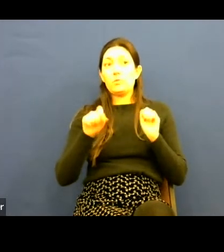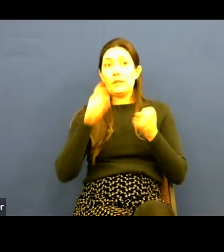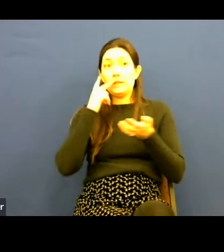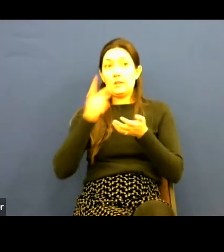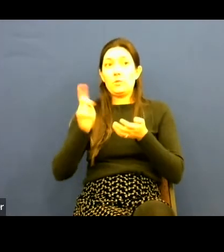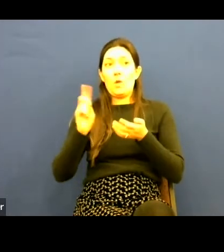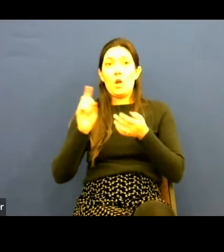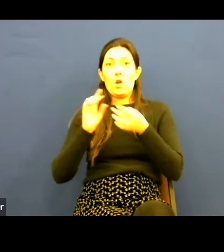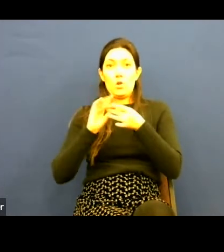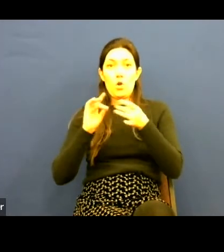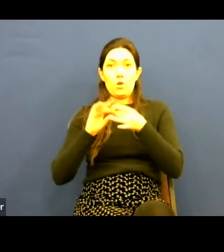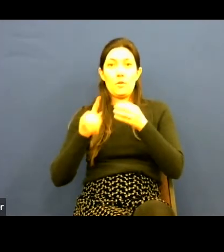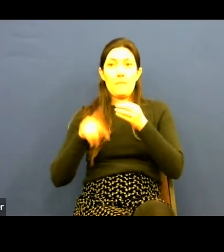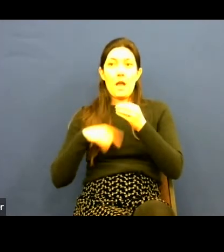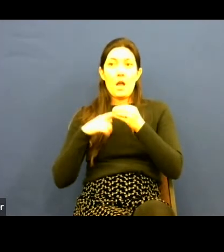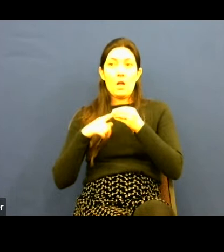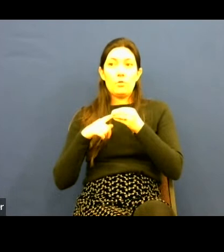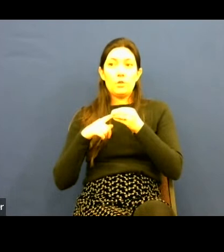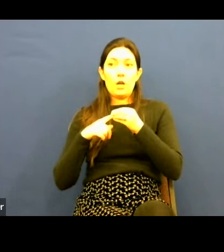talks about